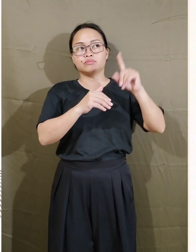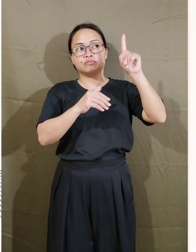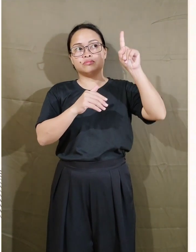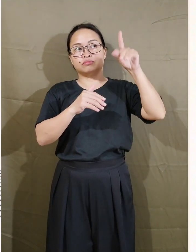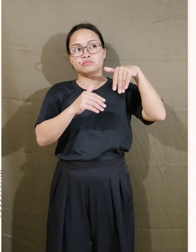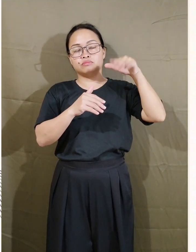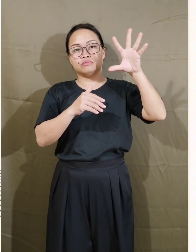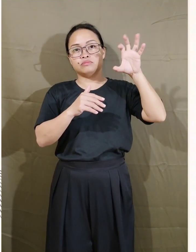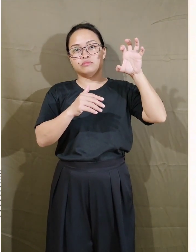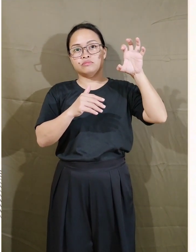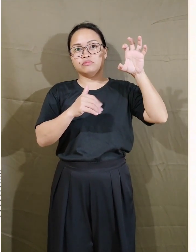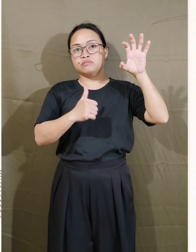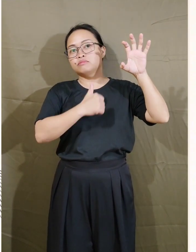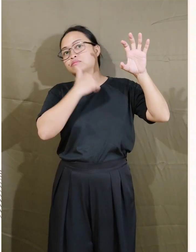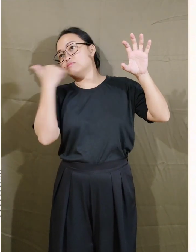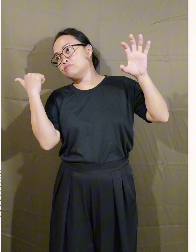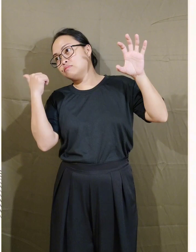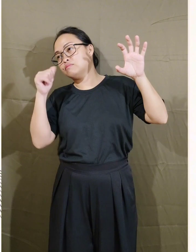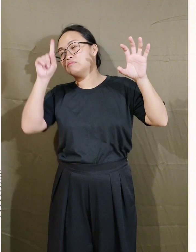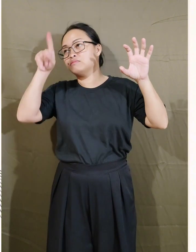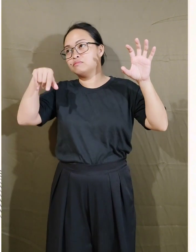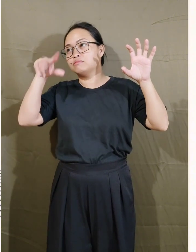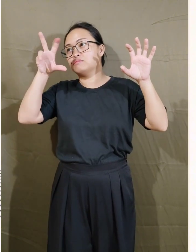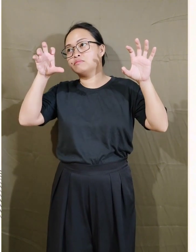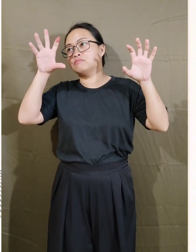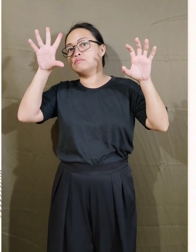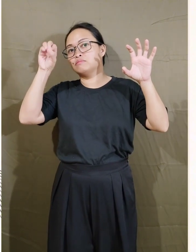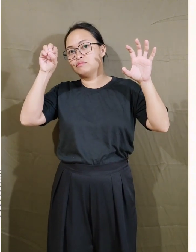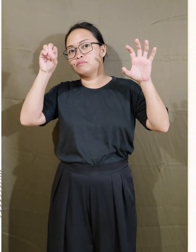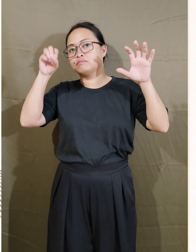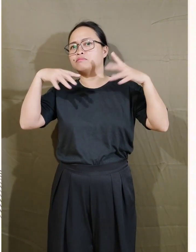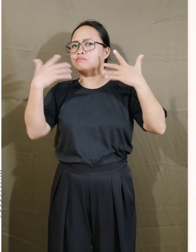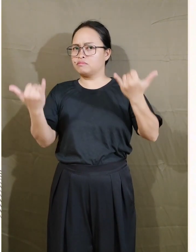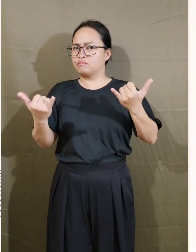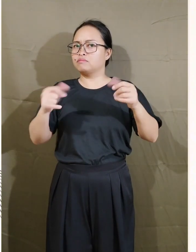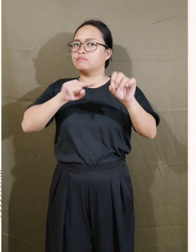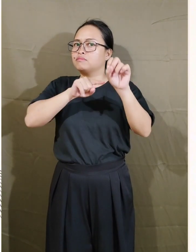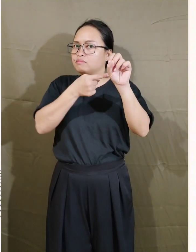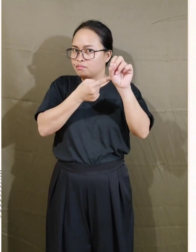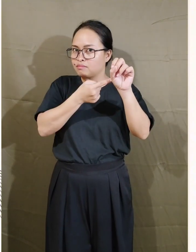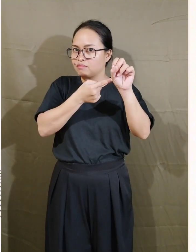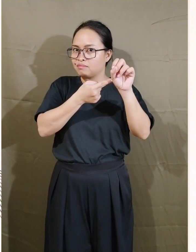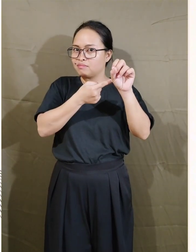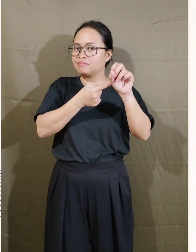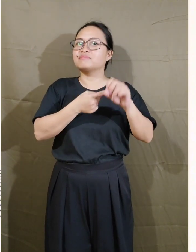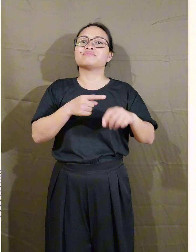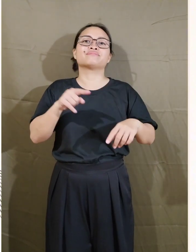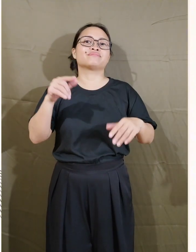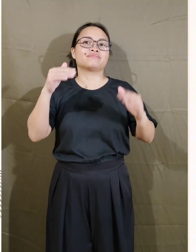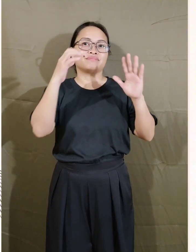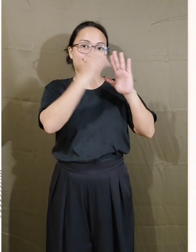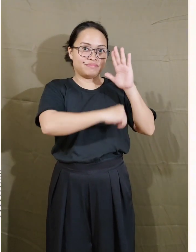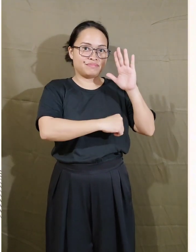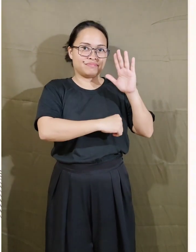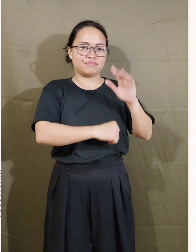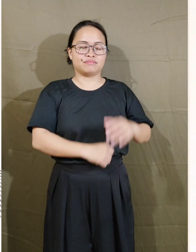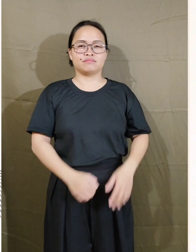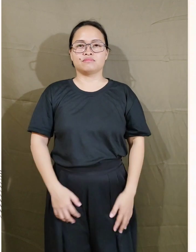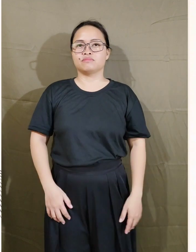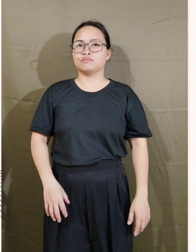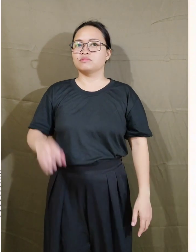building. Okay, now let's start subtracting. So 0 minus